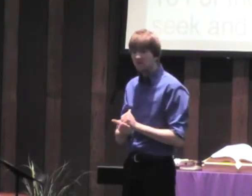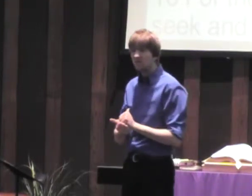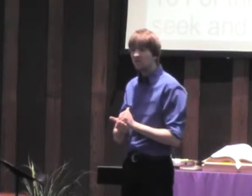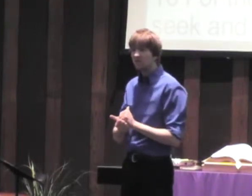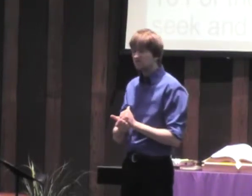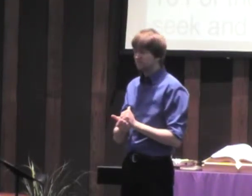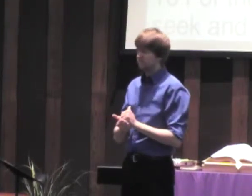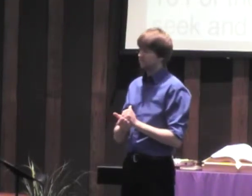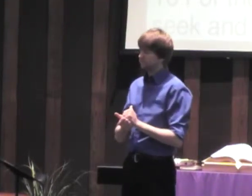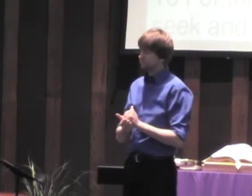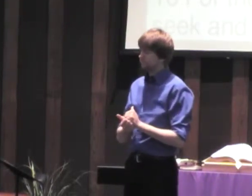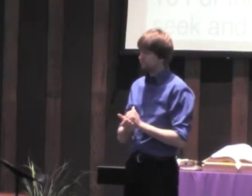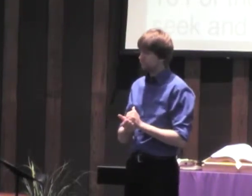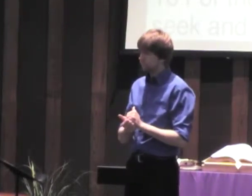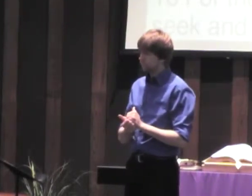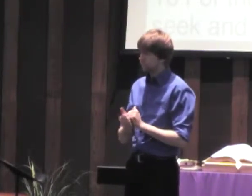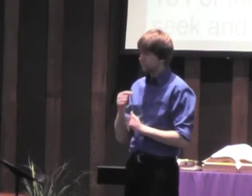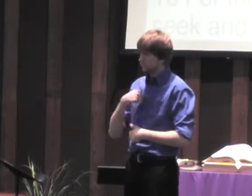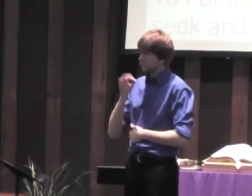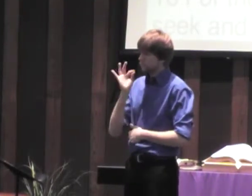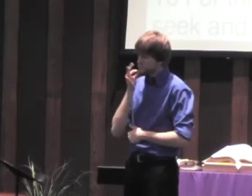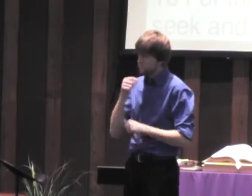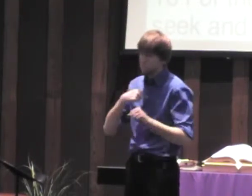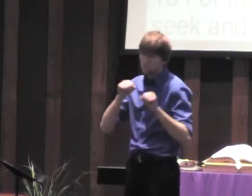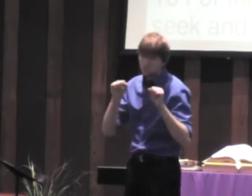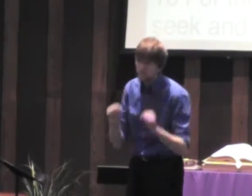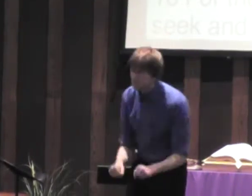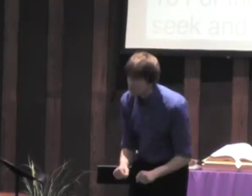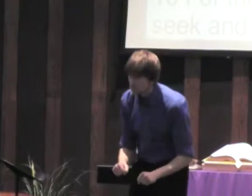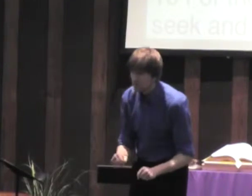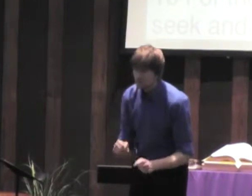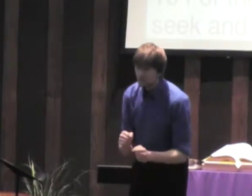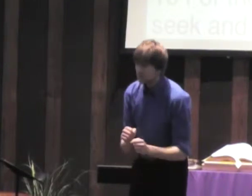Now in my rich life, I've changed.